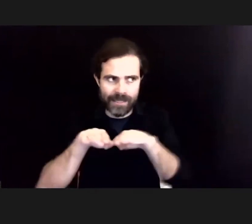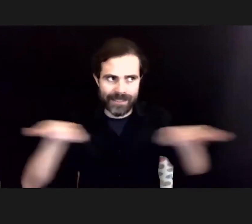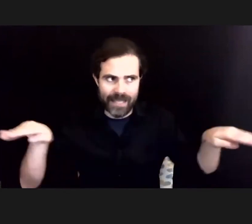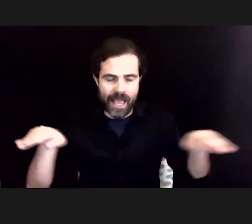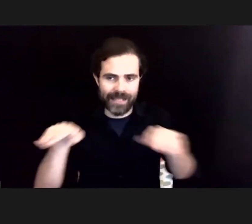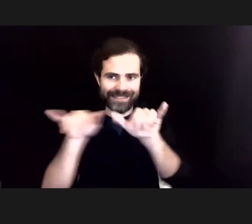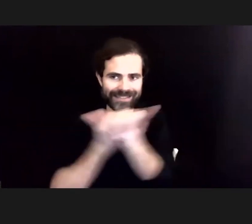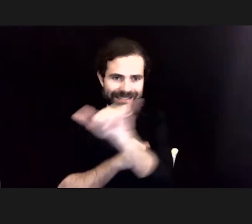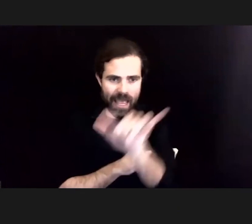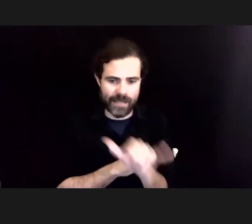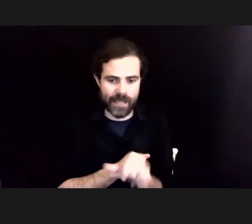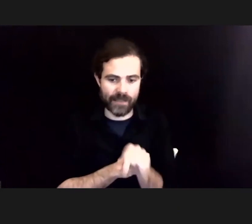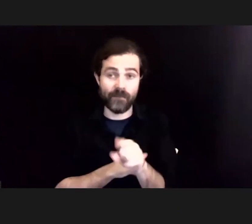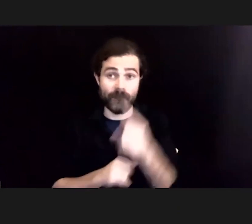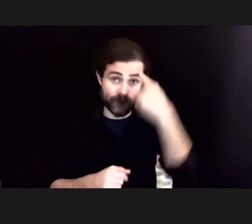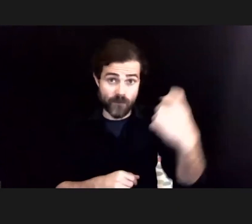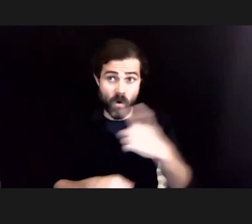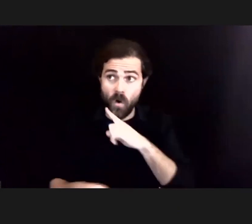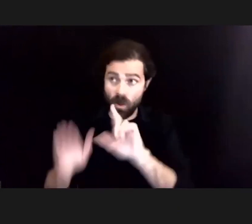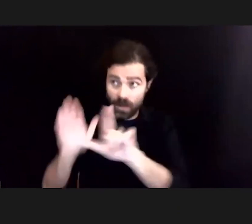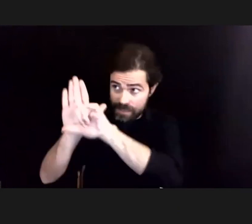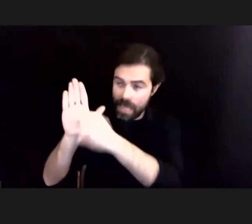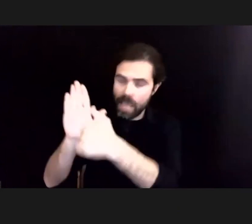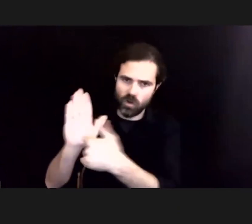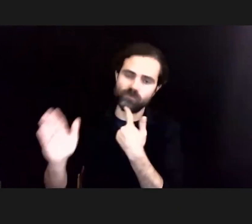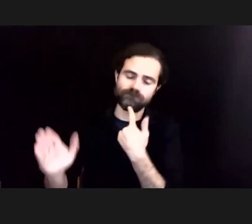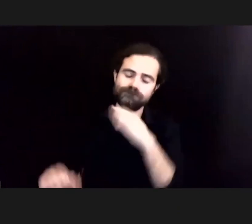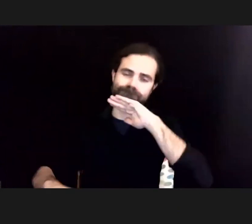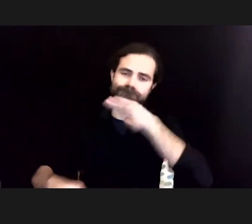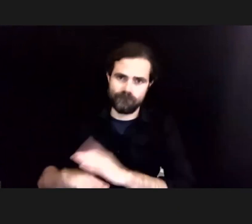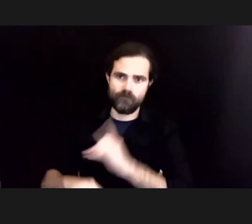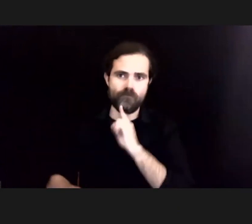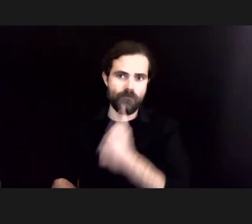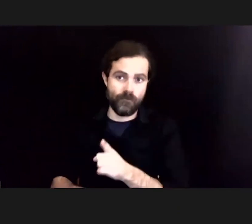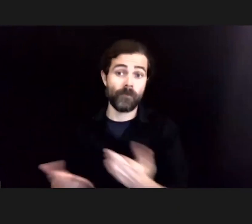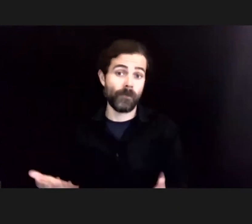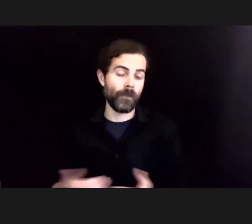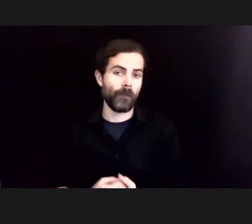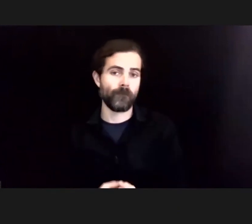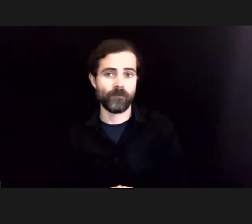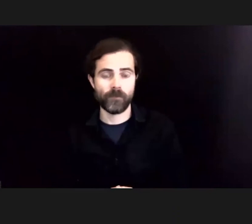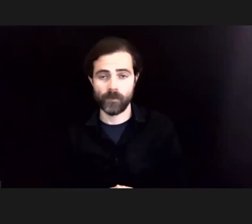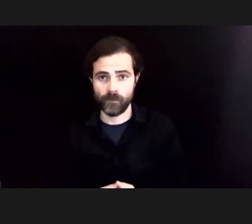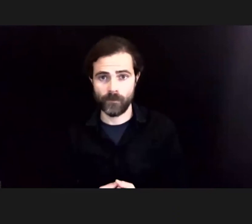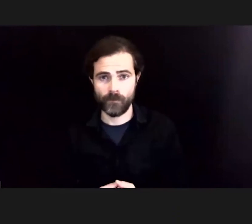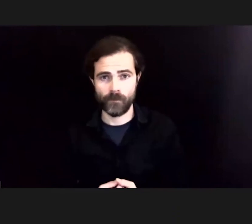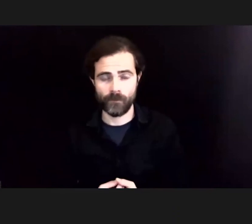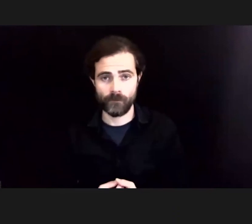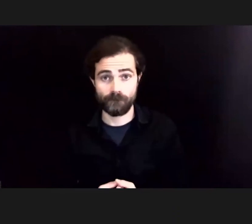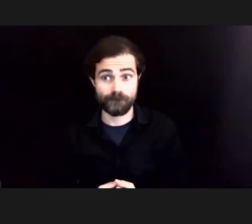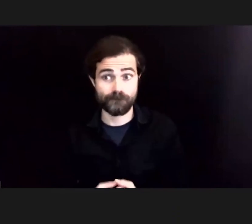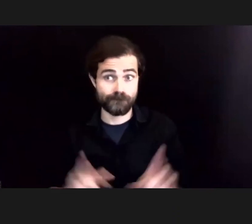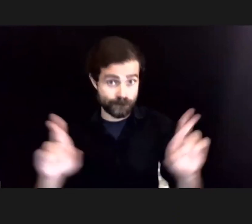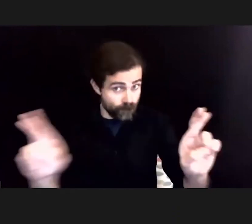sense, once we develop this standard, and hopefully EDF, we would like to